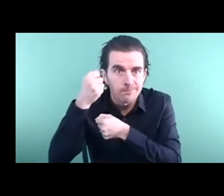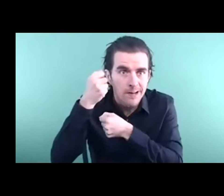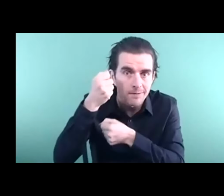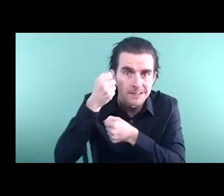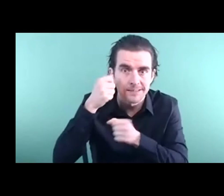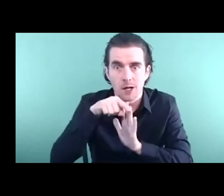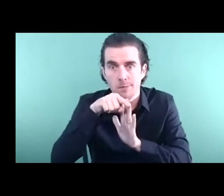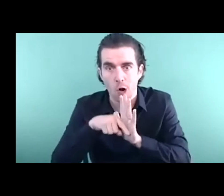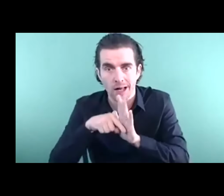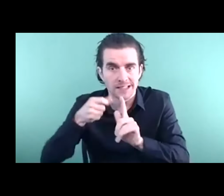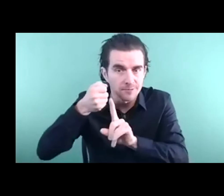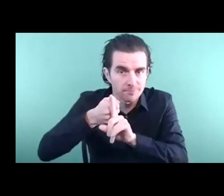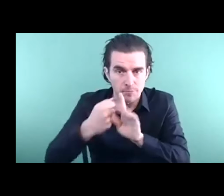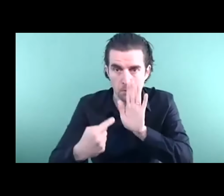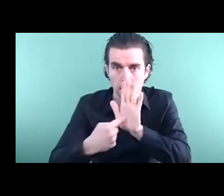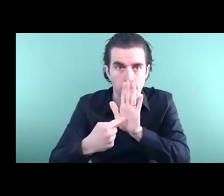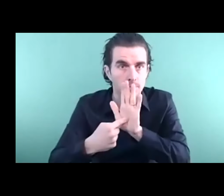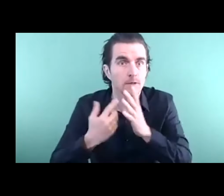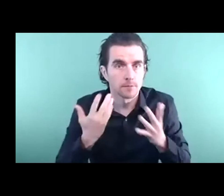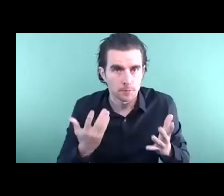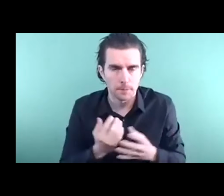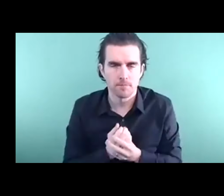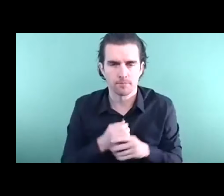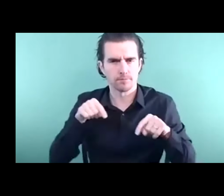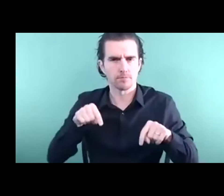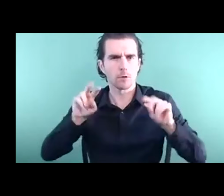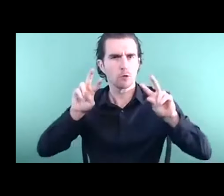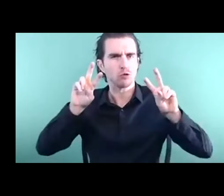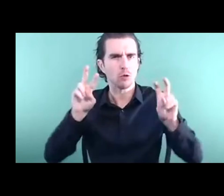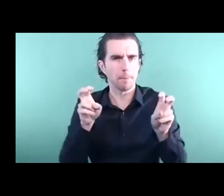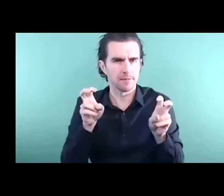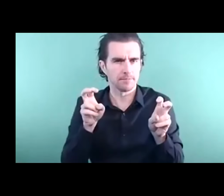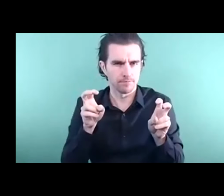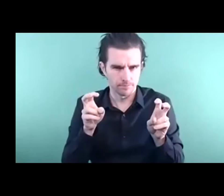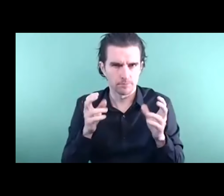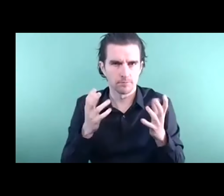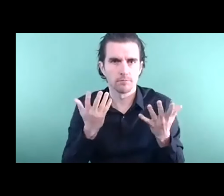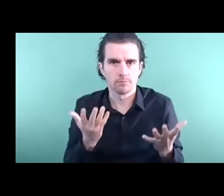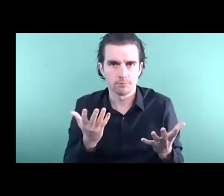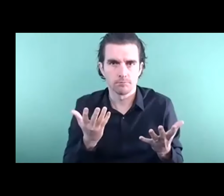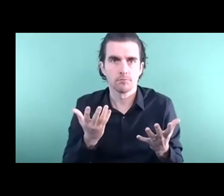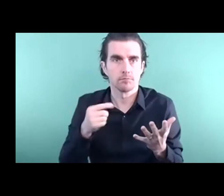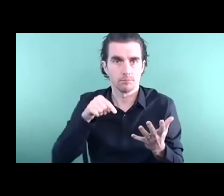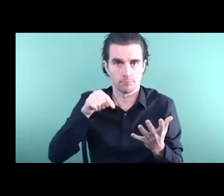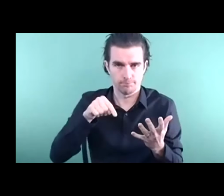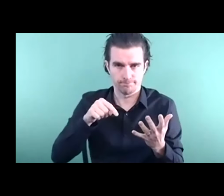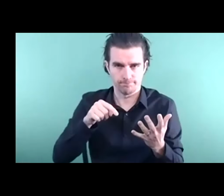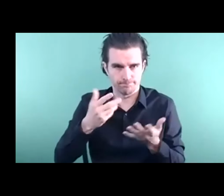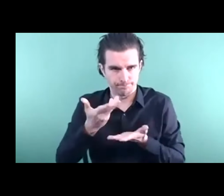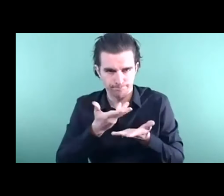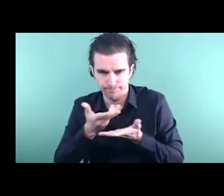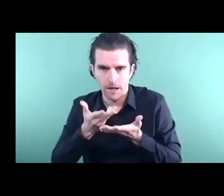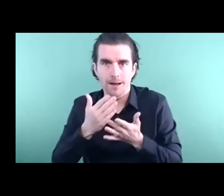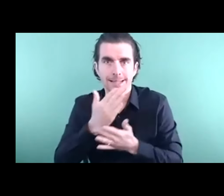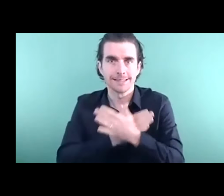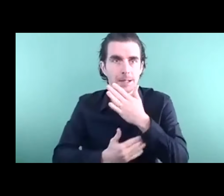from the perspective of people who use evidence in different kinds of policy processes. And we've tried to do that at the global level,